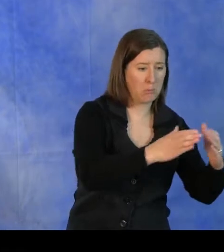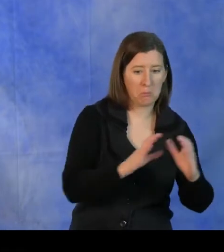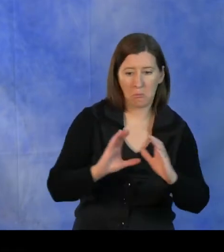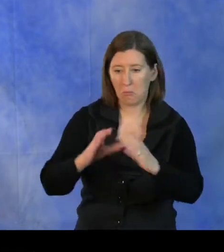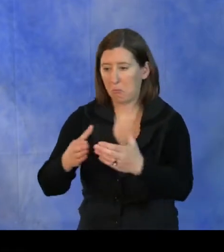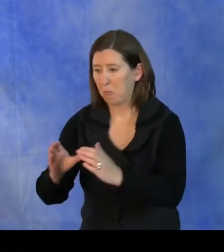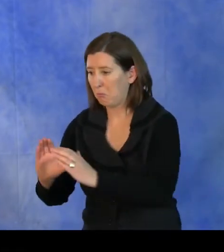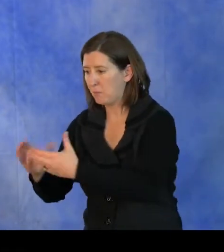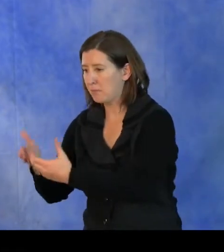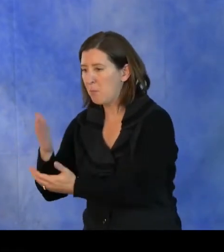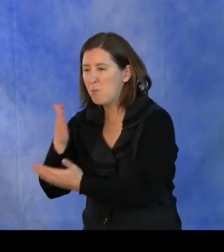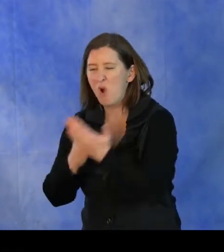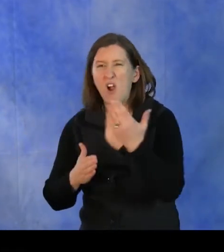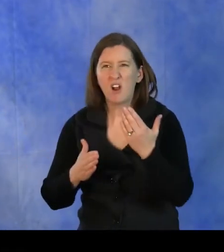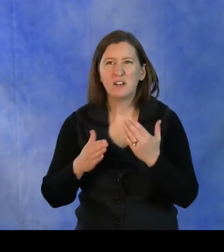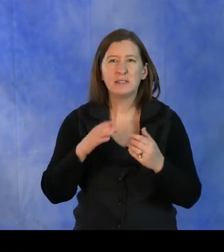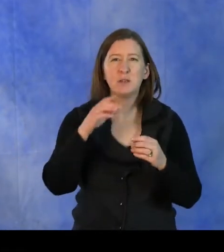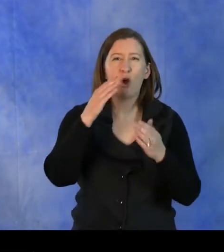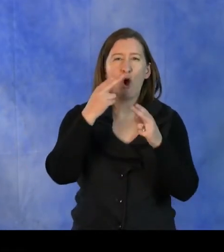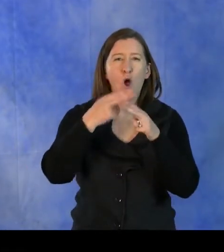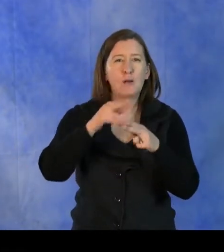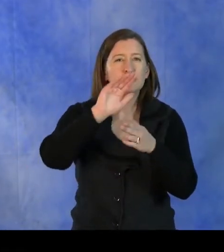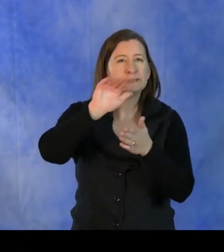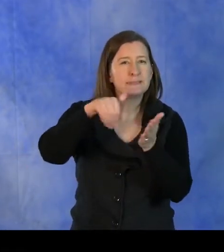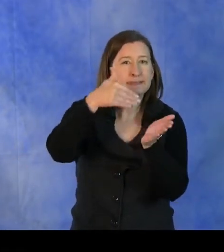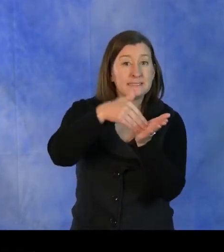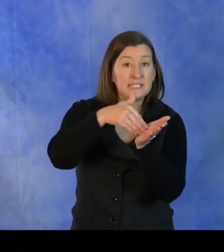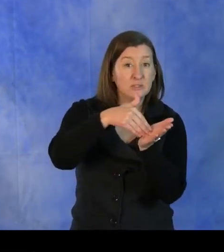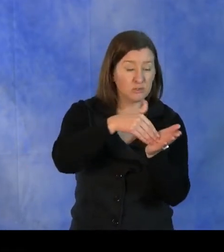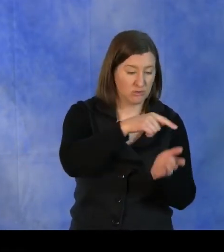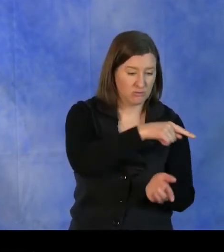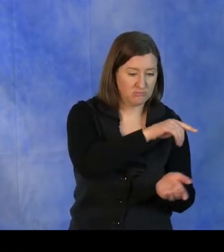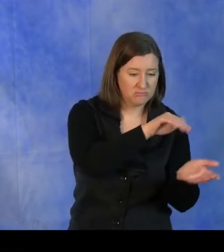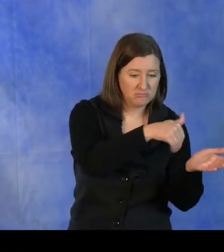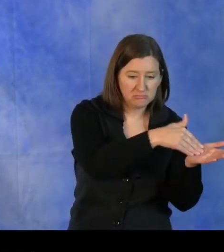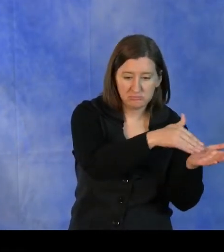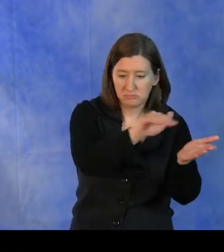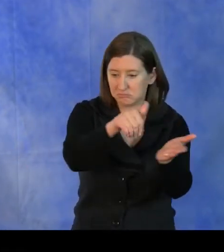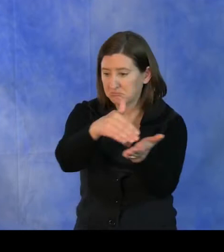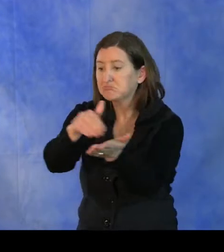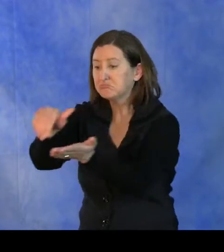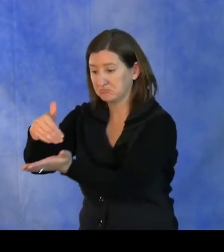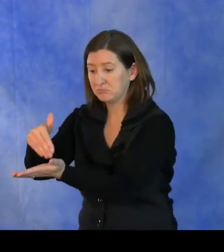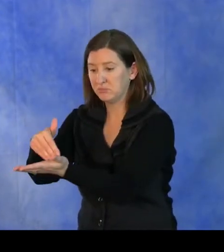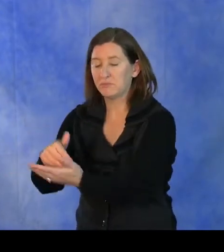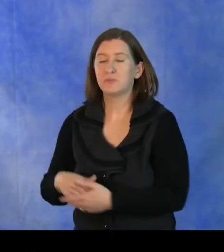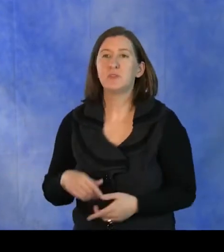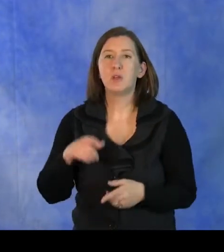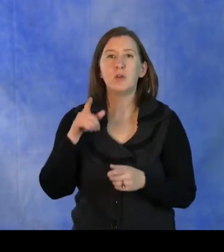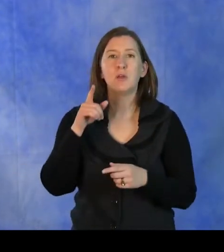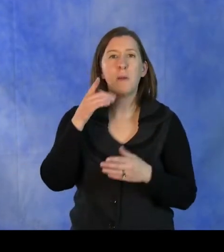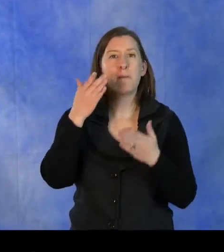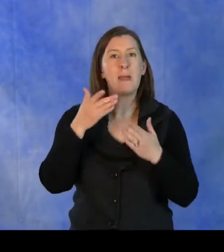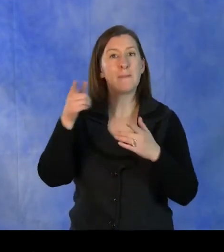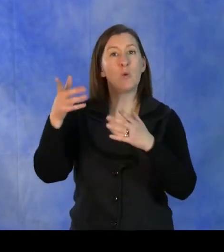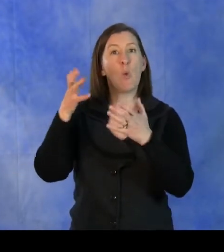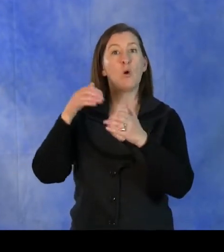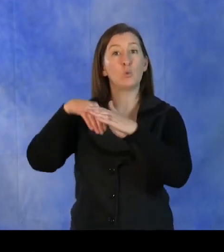So before they go into their classes, they have like center time.